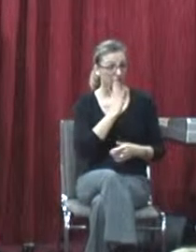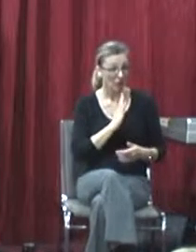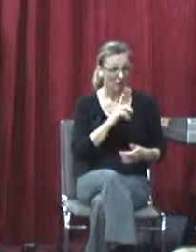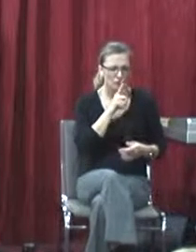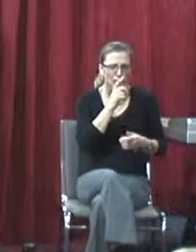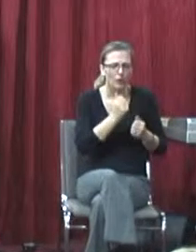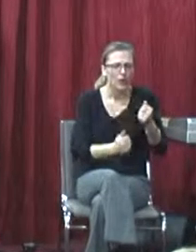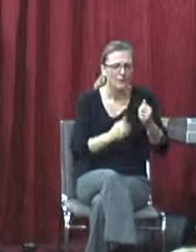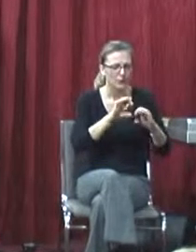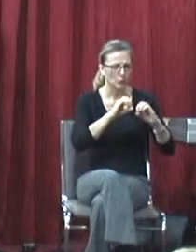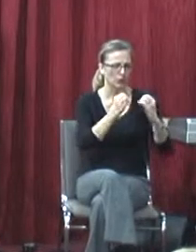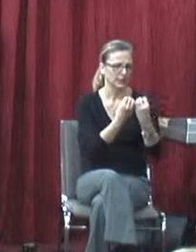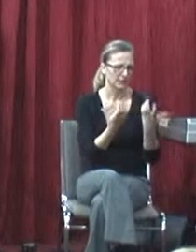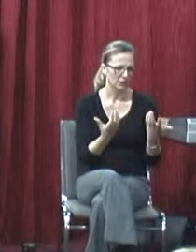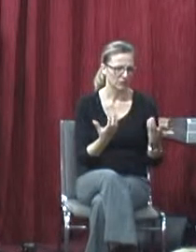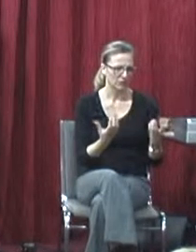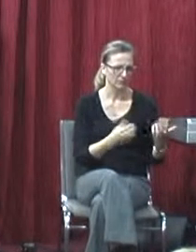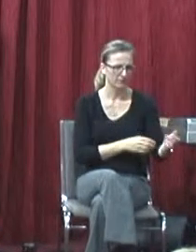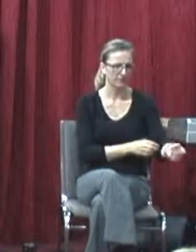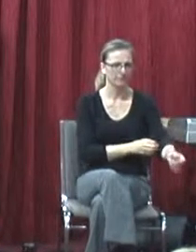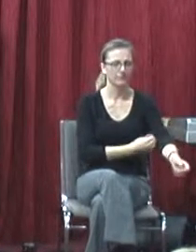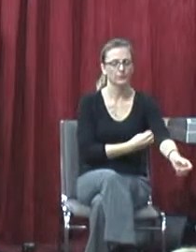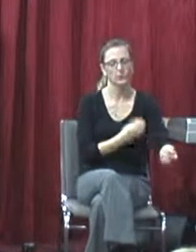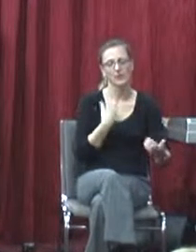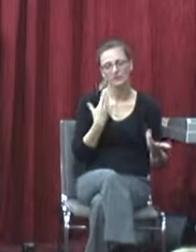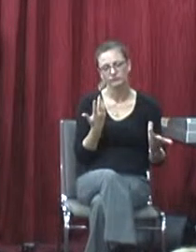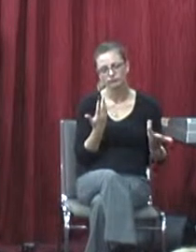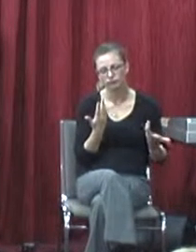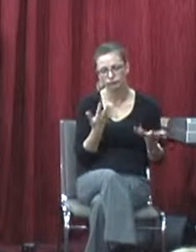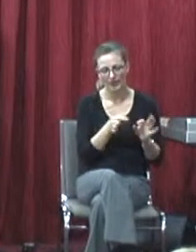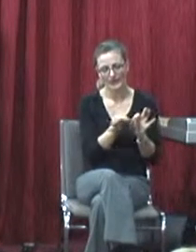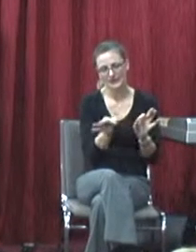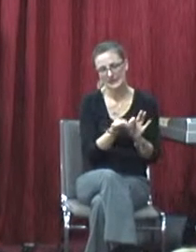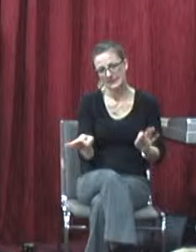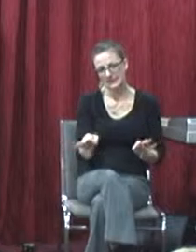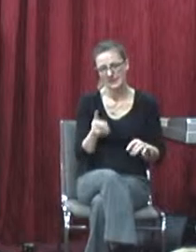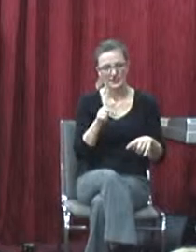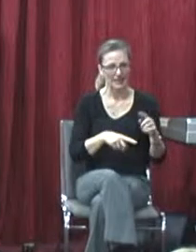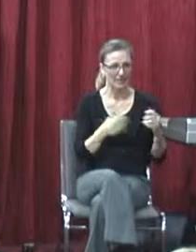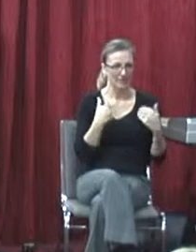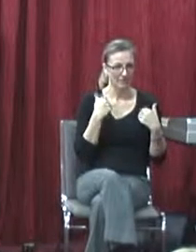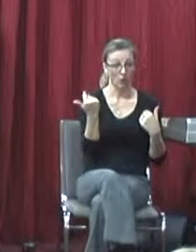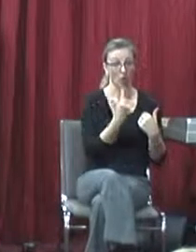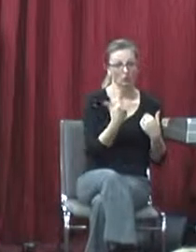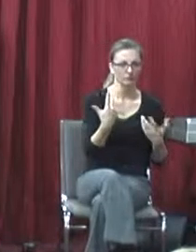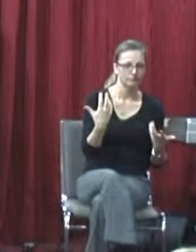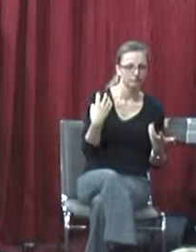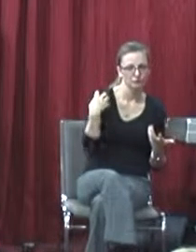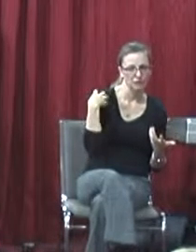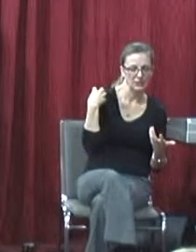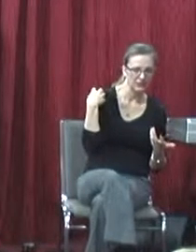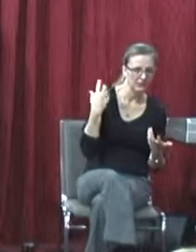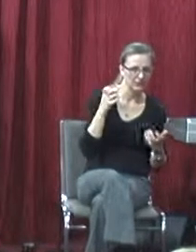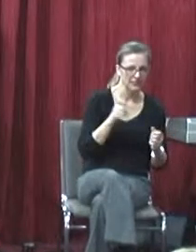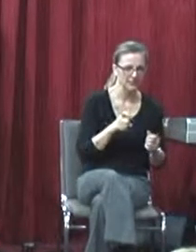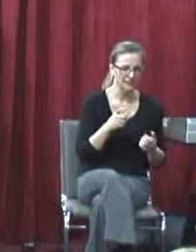for every organization. We have that expression, you know, we can't have all chiefs. Some have to be Indians, right?